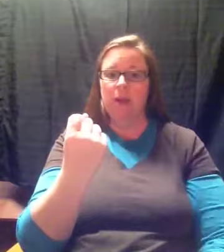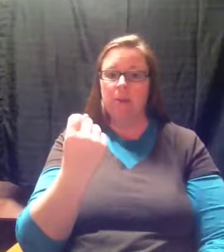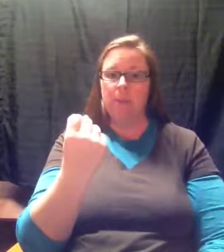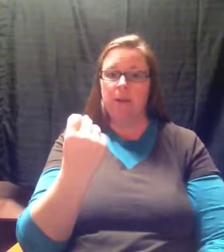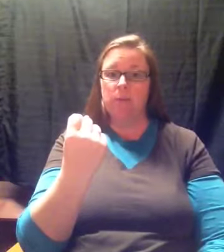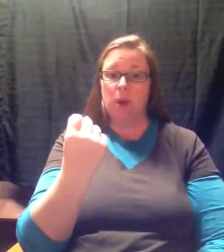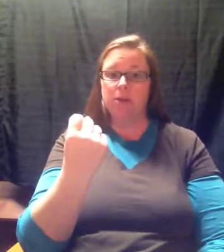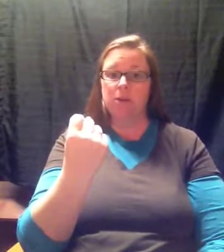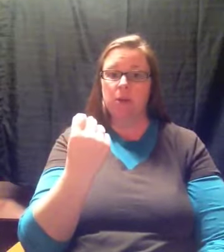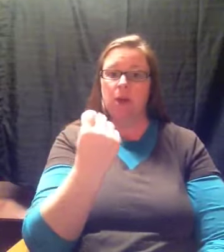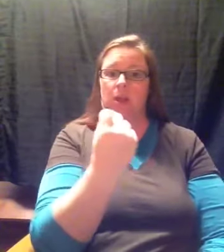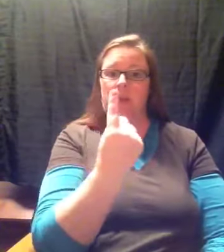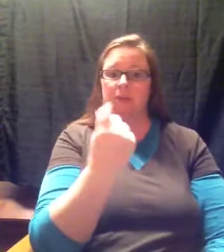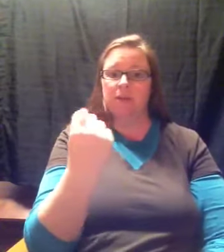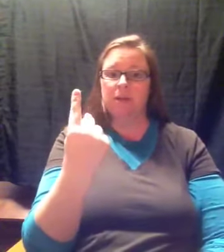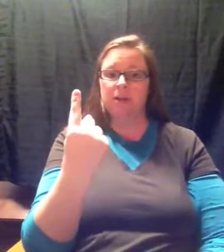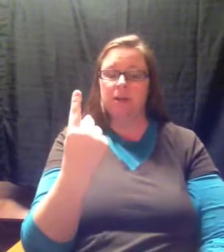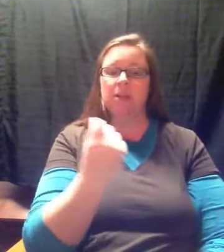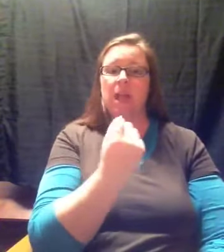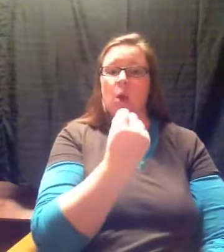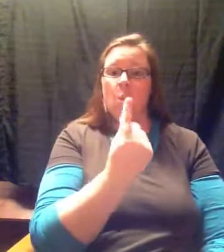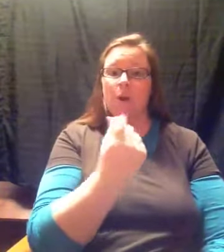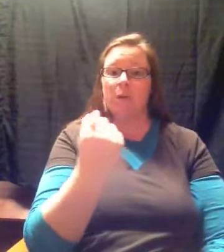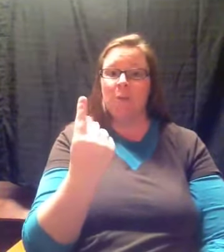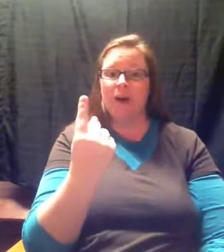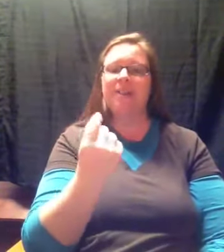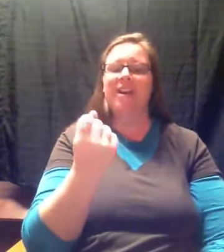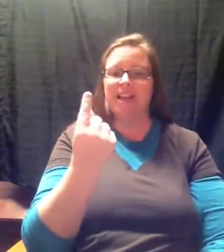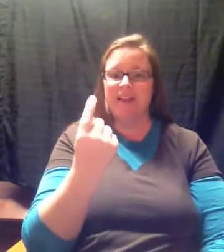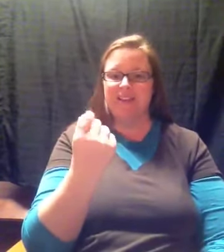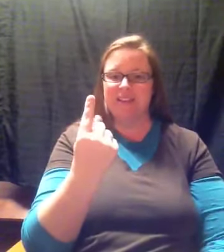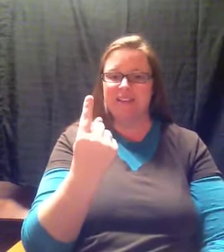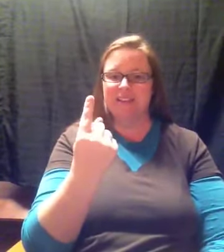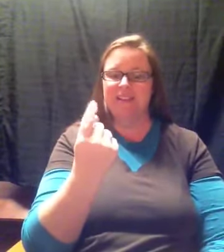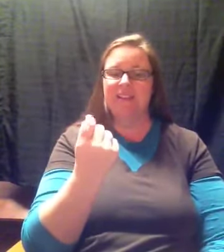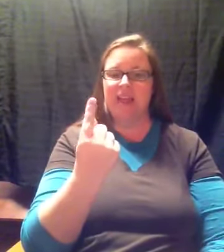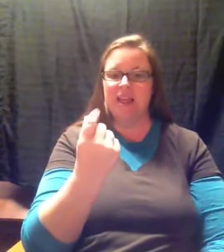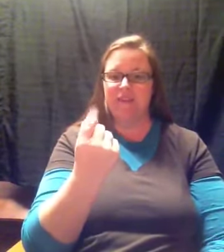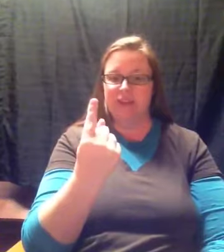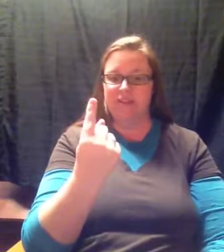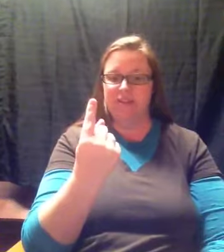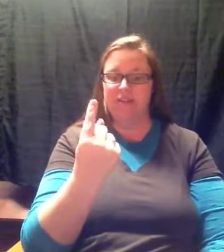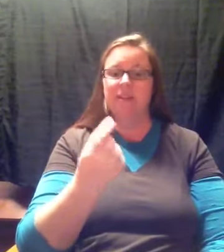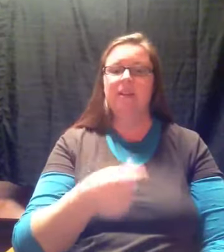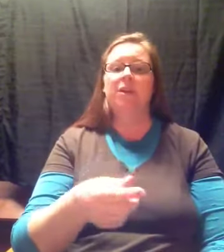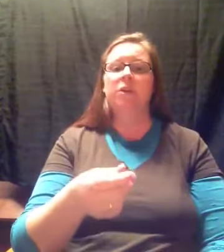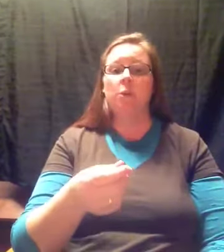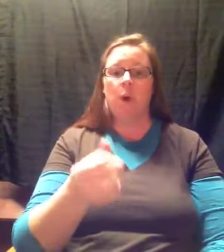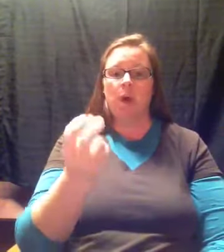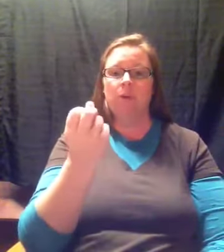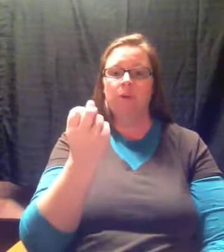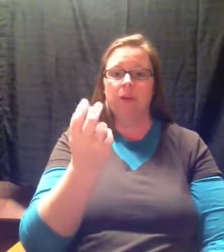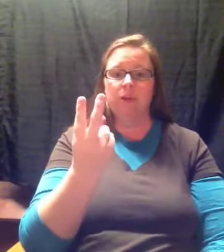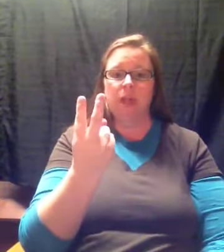pop it up twice. 11, let's say 1, 1. 11, 11. 12, you take